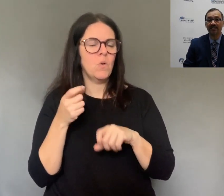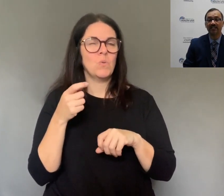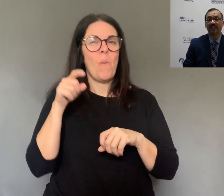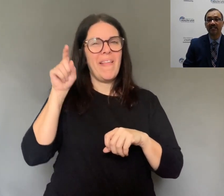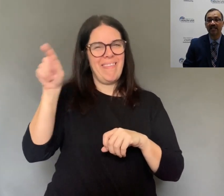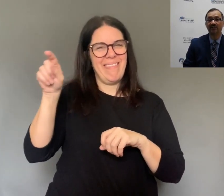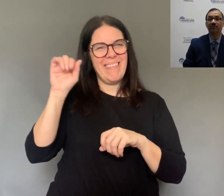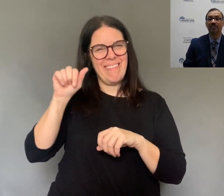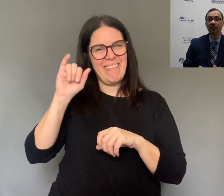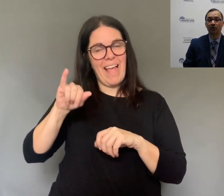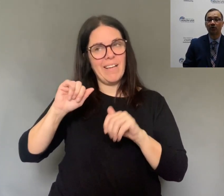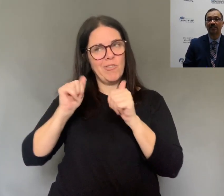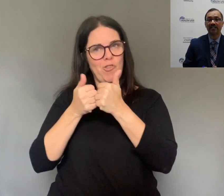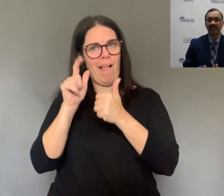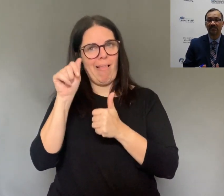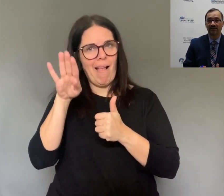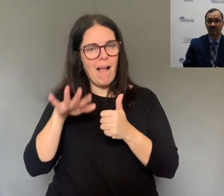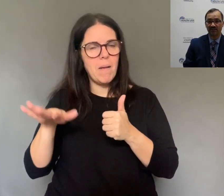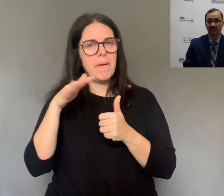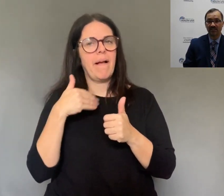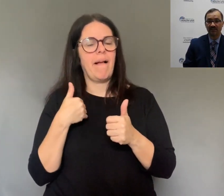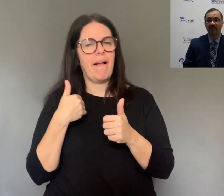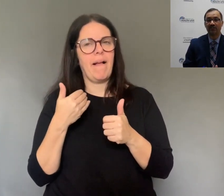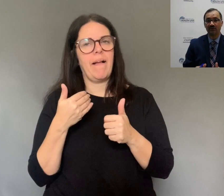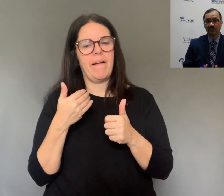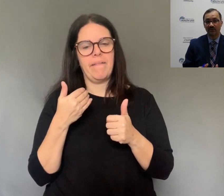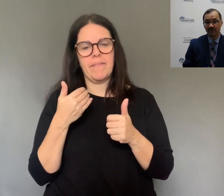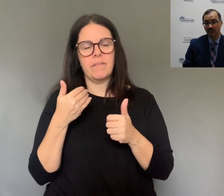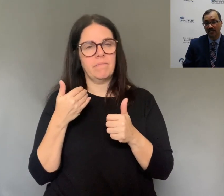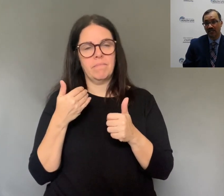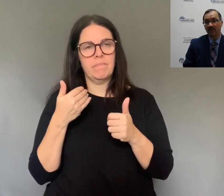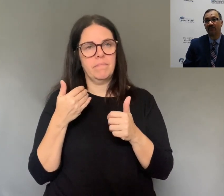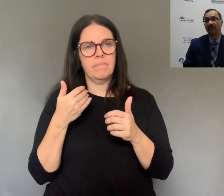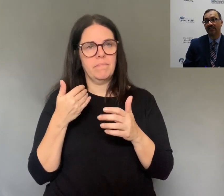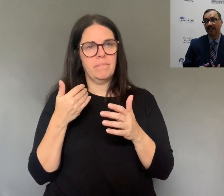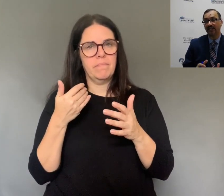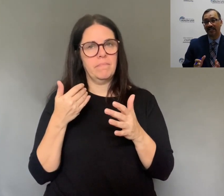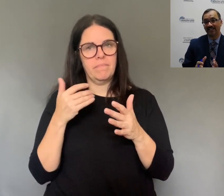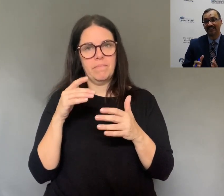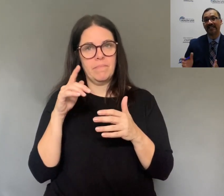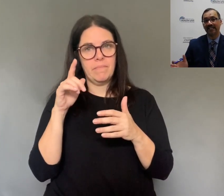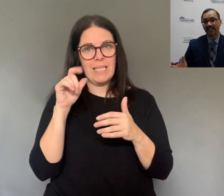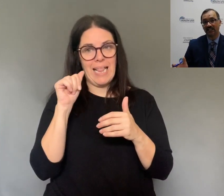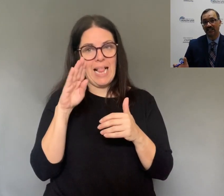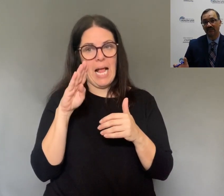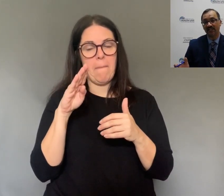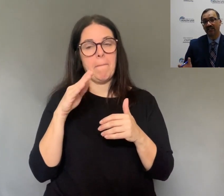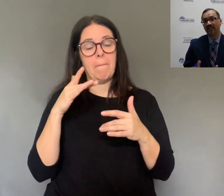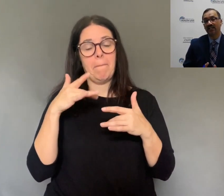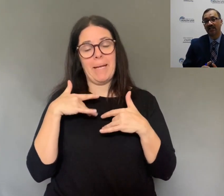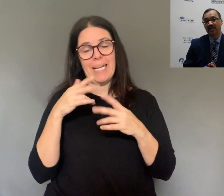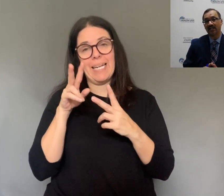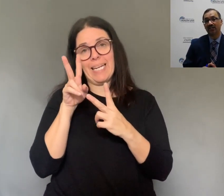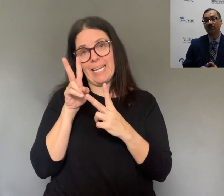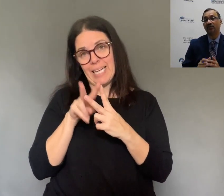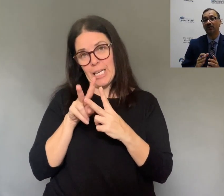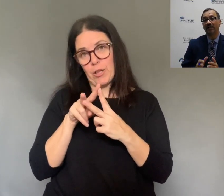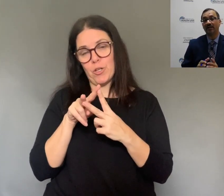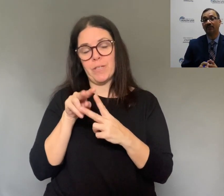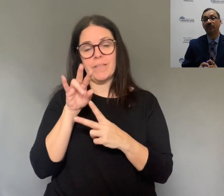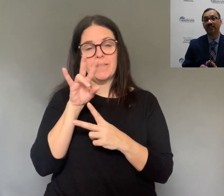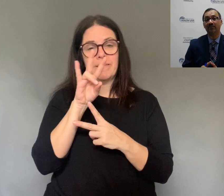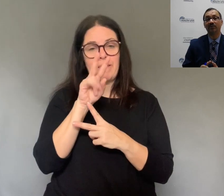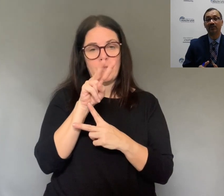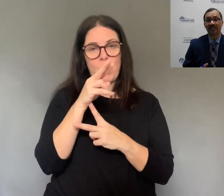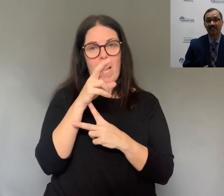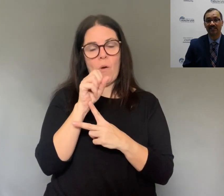hours, it has to be stored in the refrigerator to allow for that extended timeline